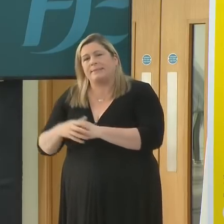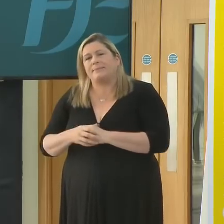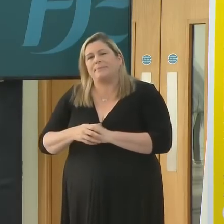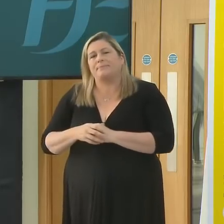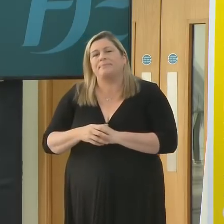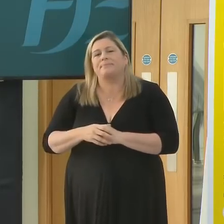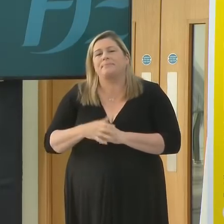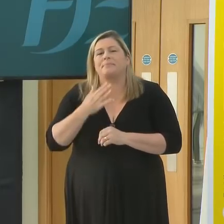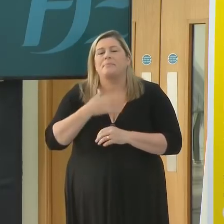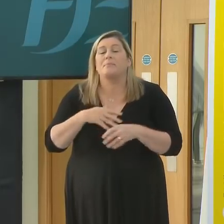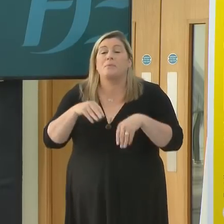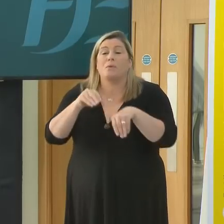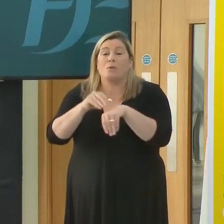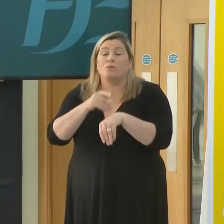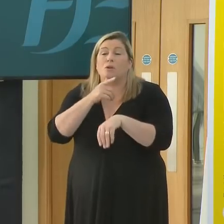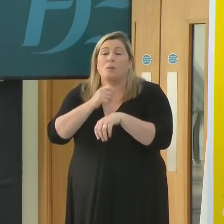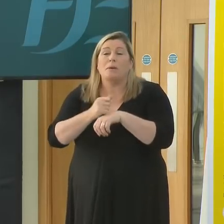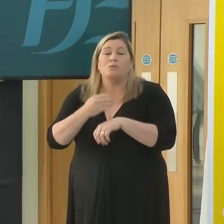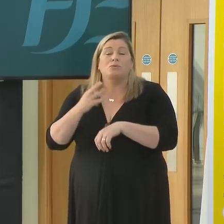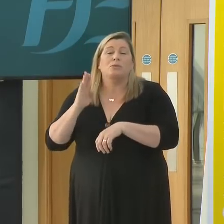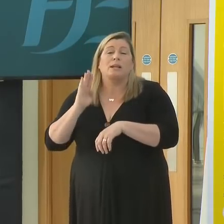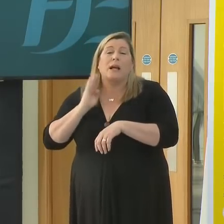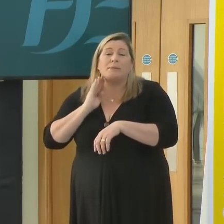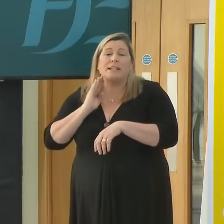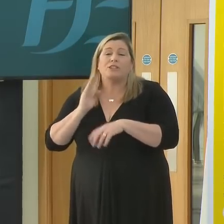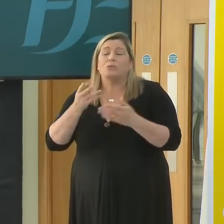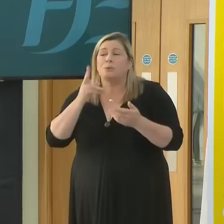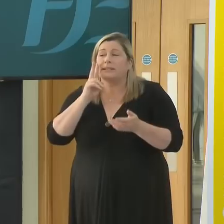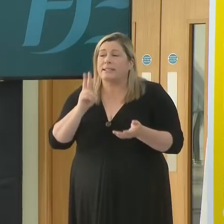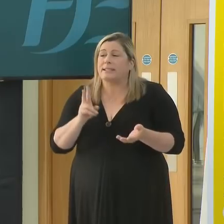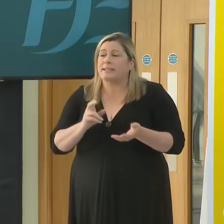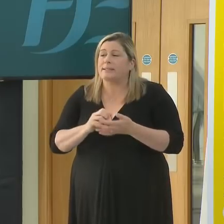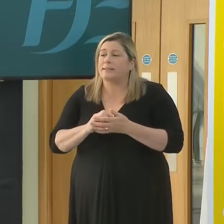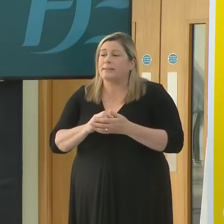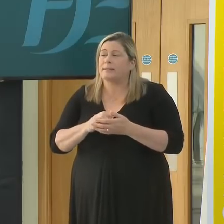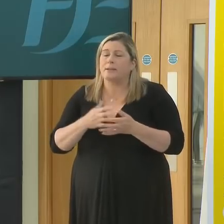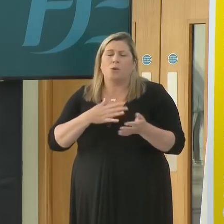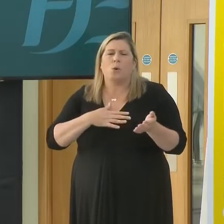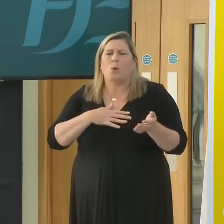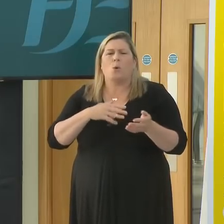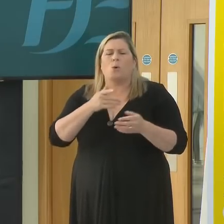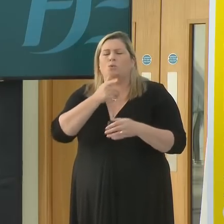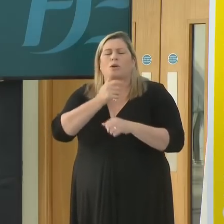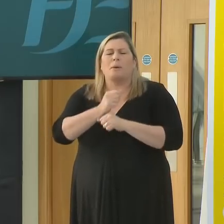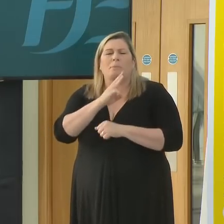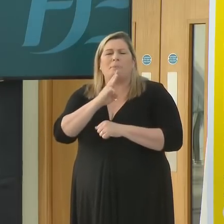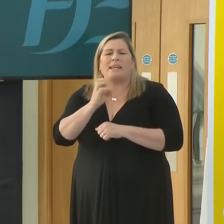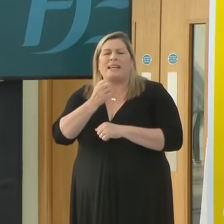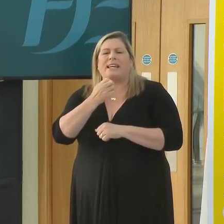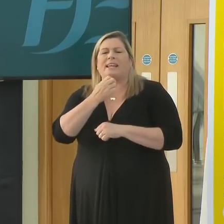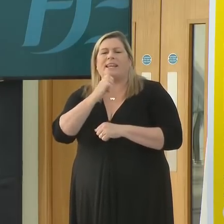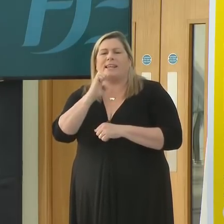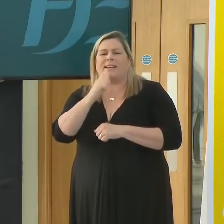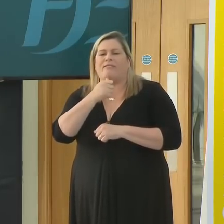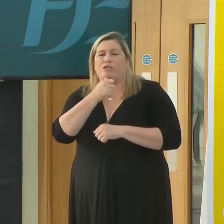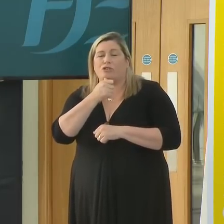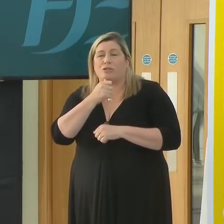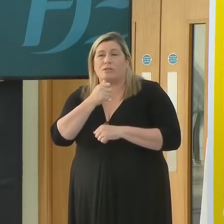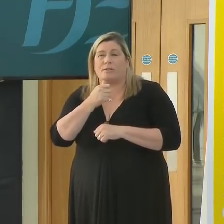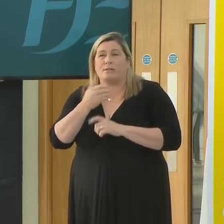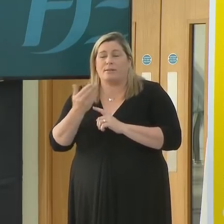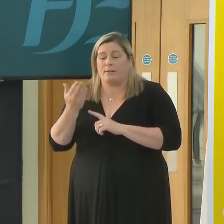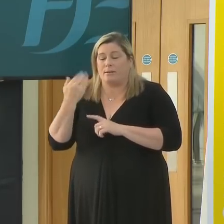on to the accommodation, we have seen, to move on to PPP first. In the past week, we